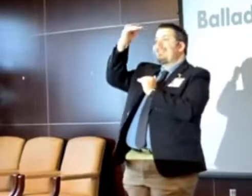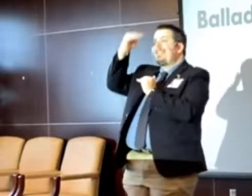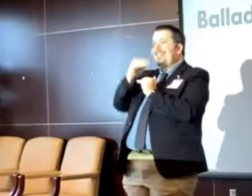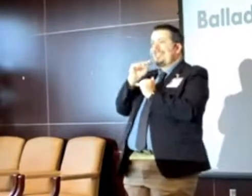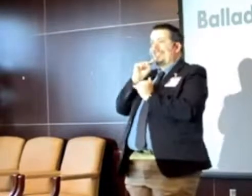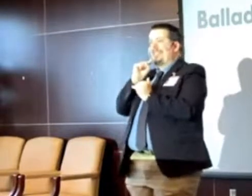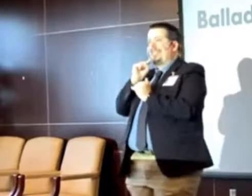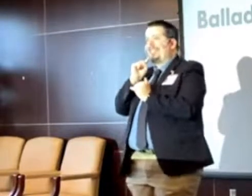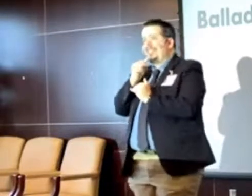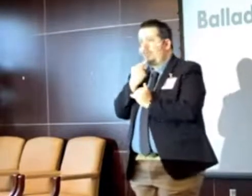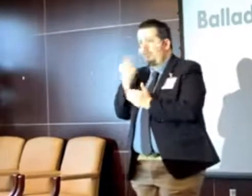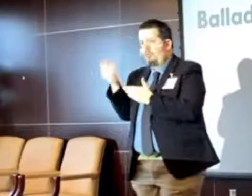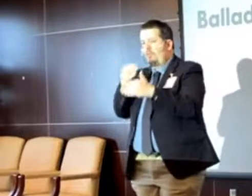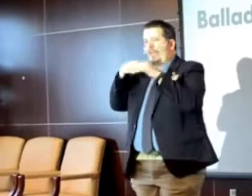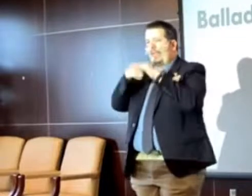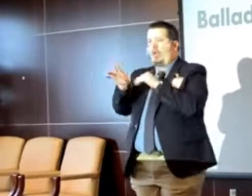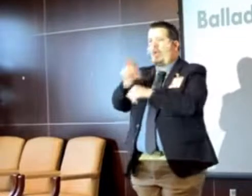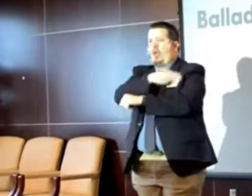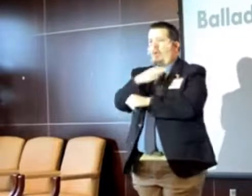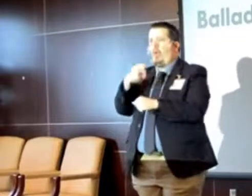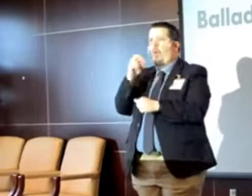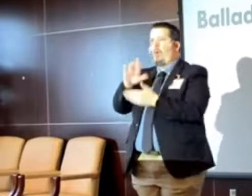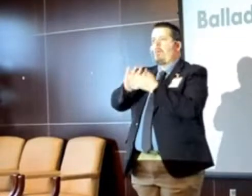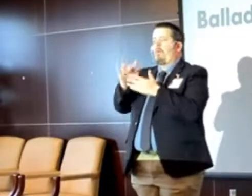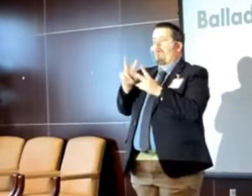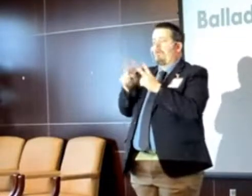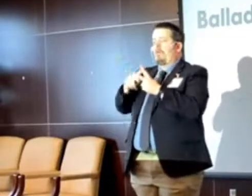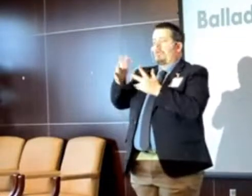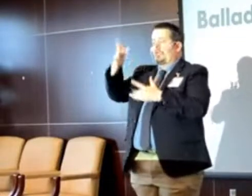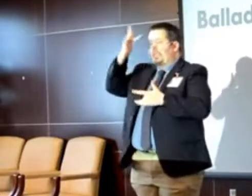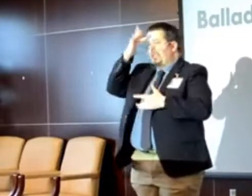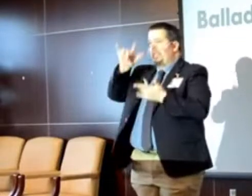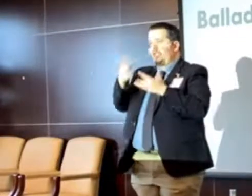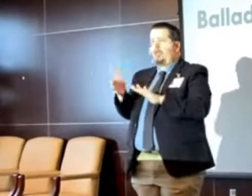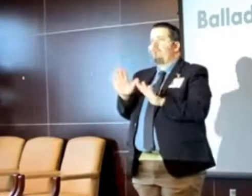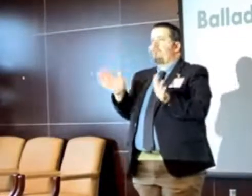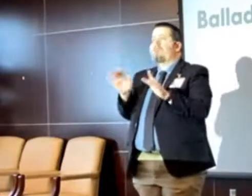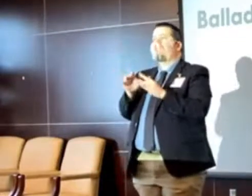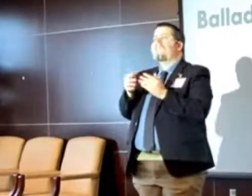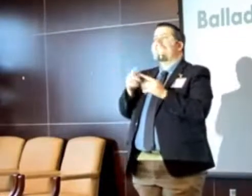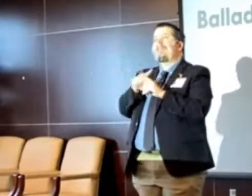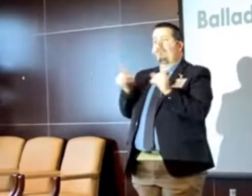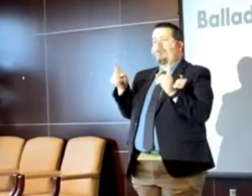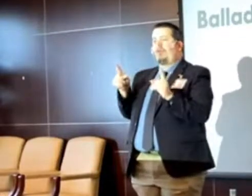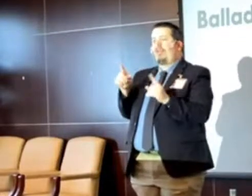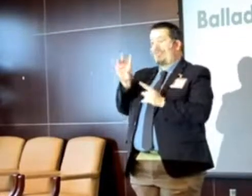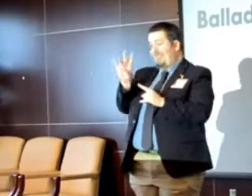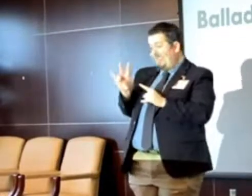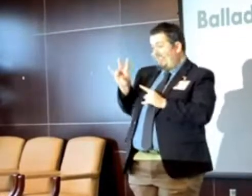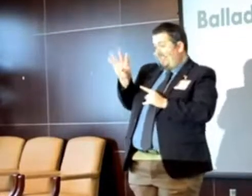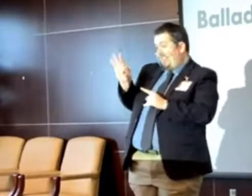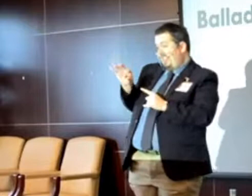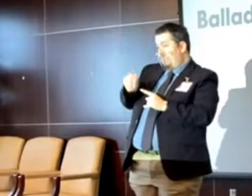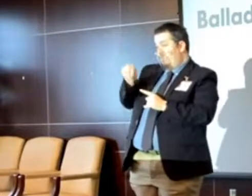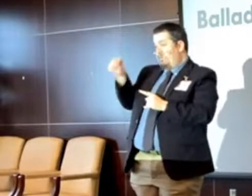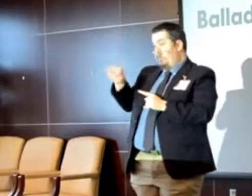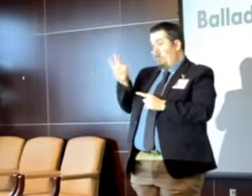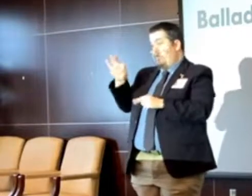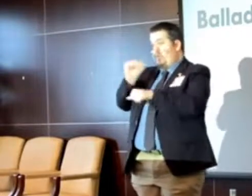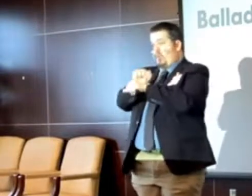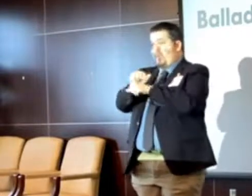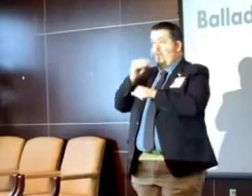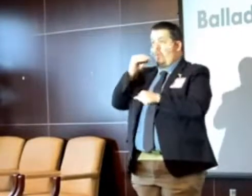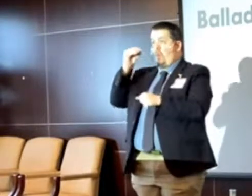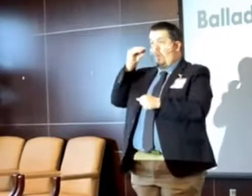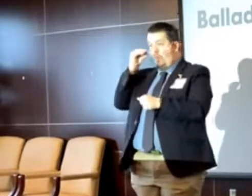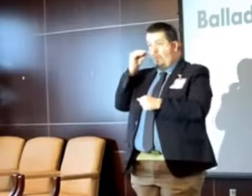likelihood that you'll get admitted to the hospital or become very seriously ill. And so given that 79% of our employees who are at